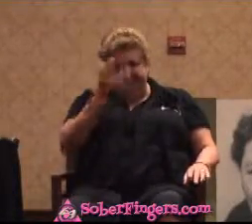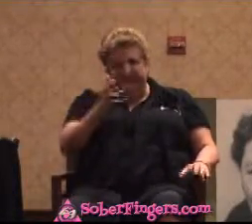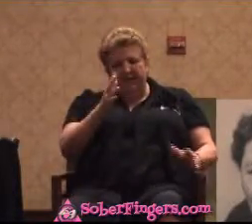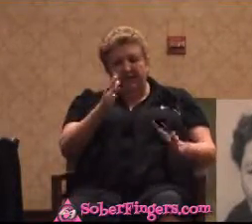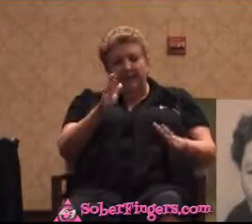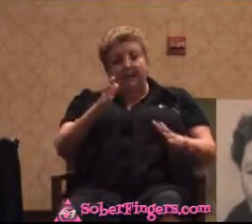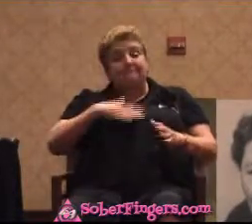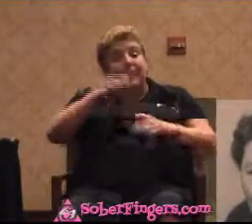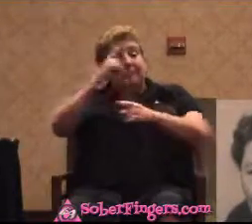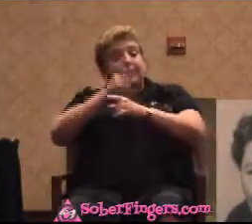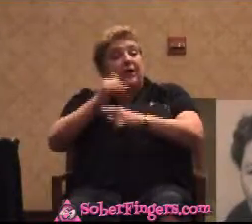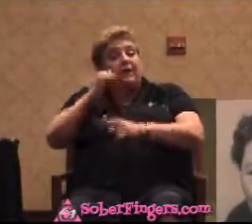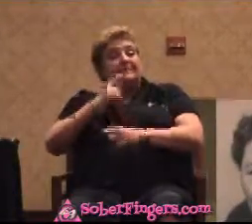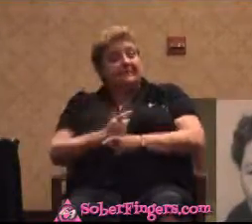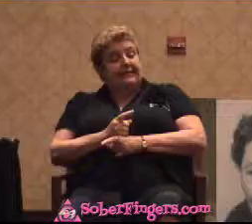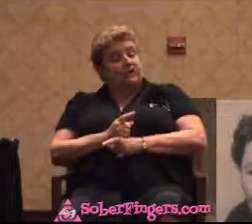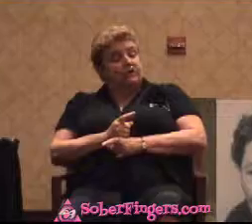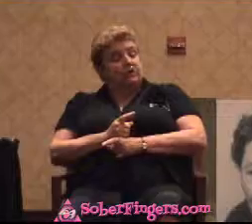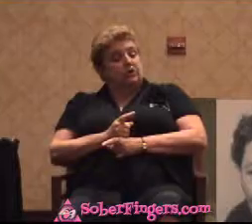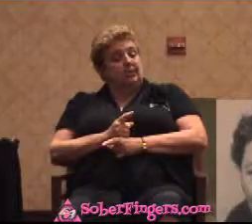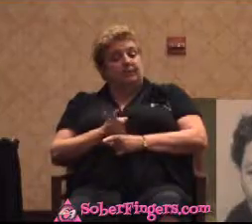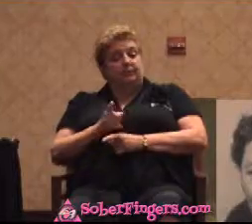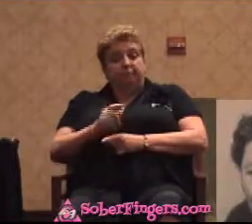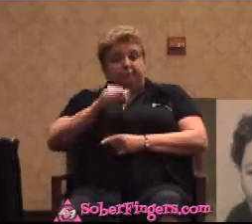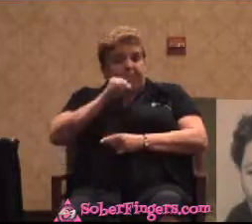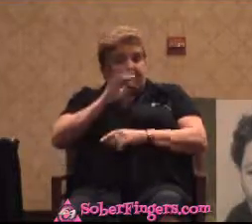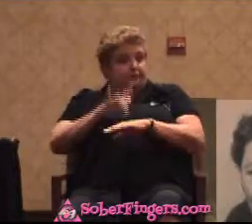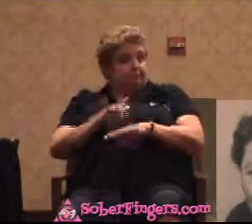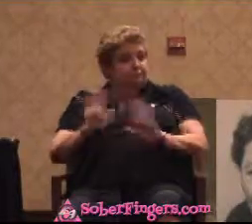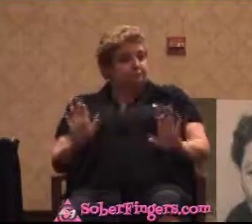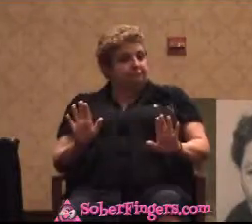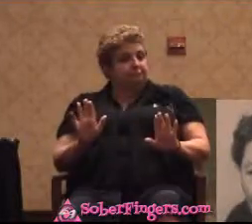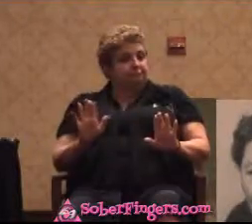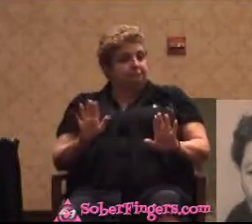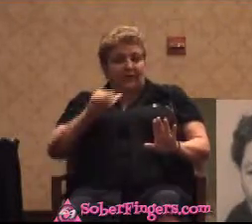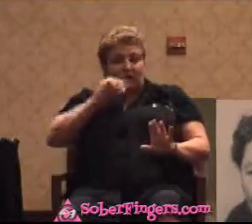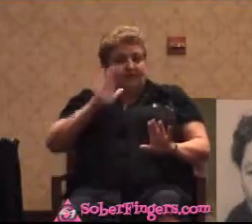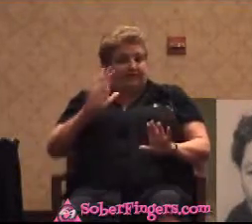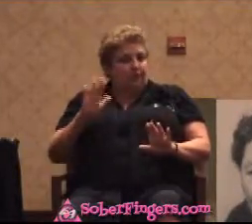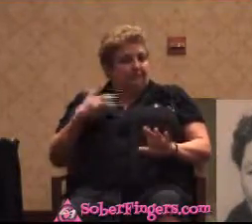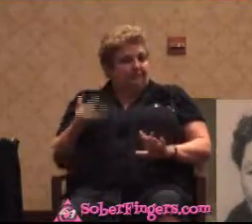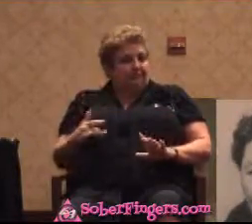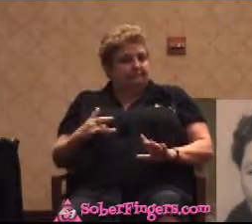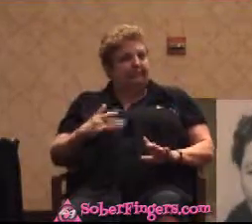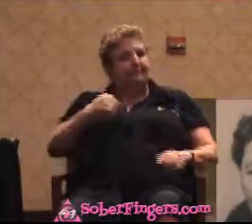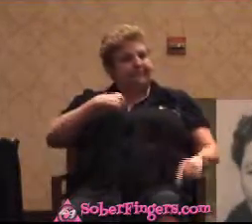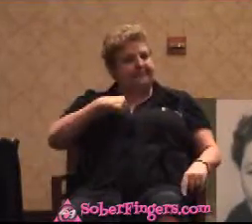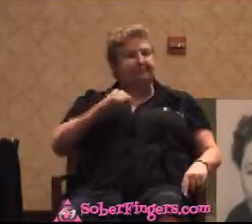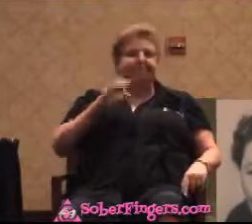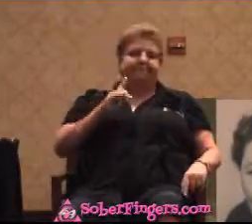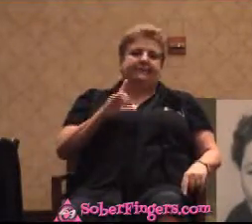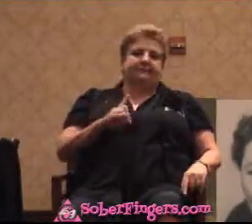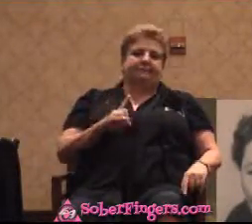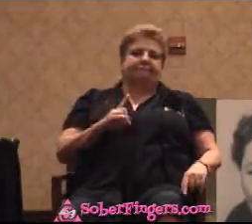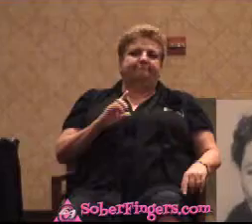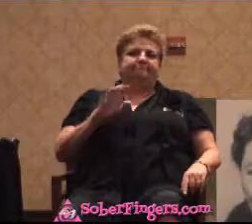brother and sister stayed, they knew not to. That just wasn't the case with me. You know what I mean? And that's the kind of stuff that I